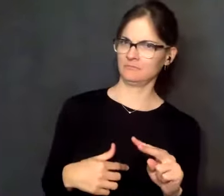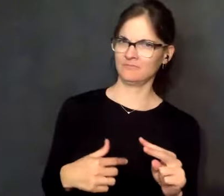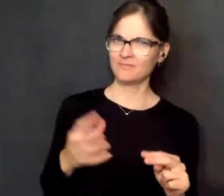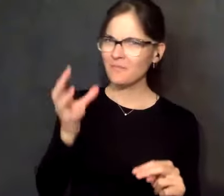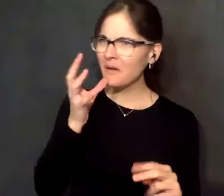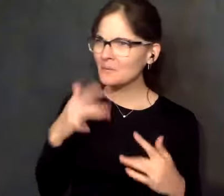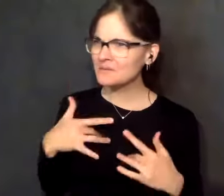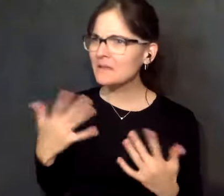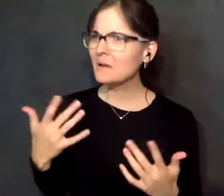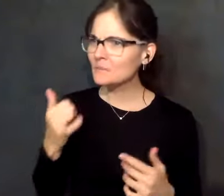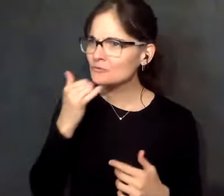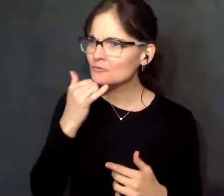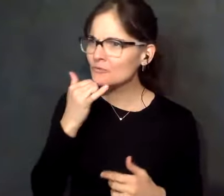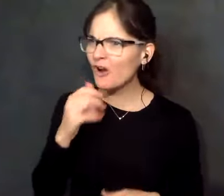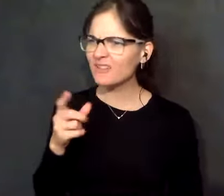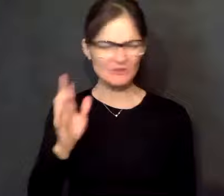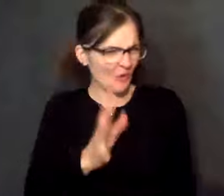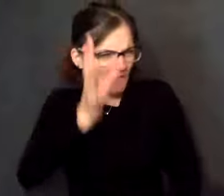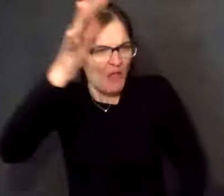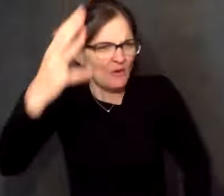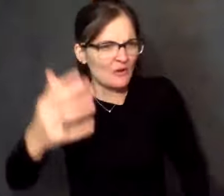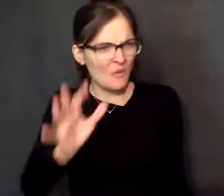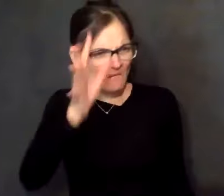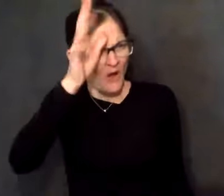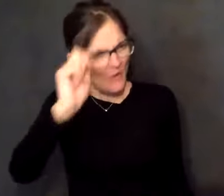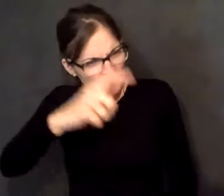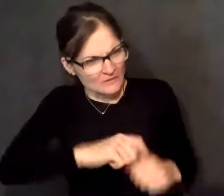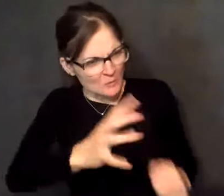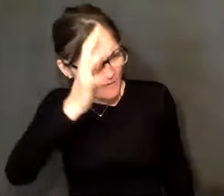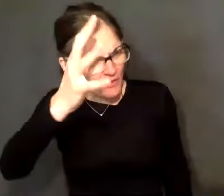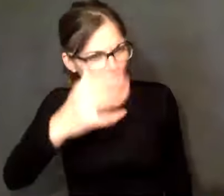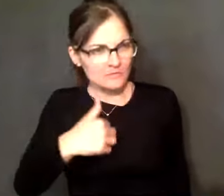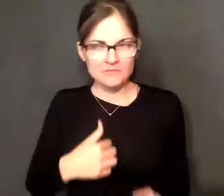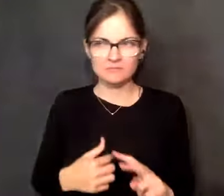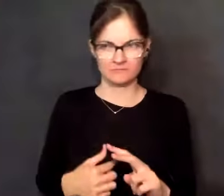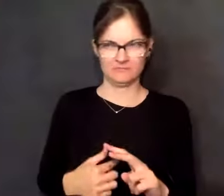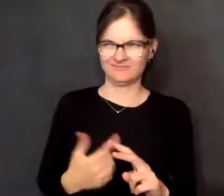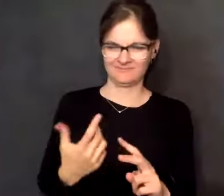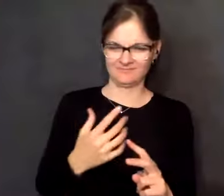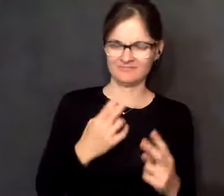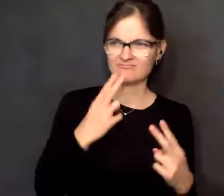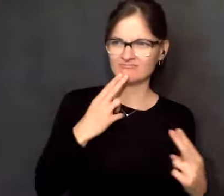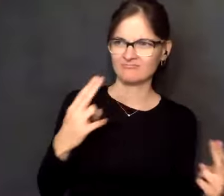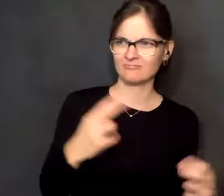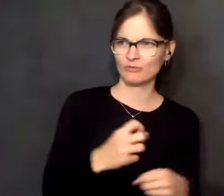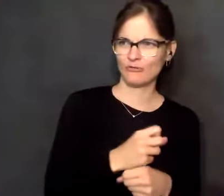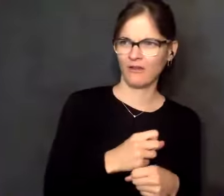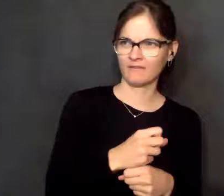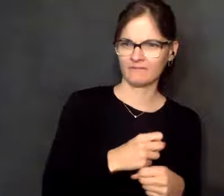all the time, your dad." And I said, "Well, he's drinking coffee, very quiet." And she